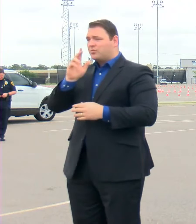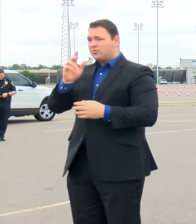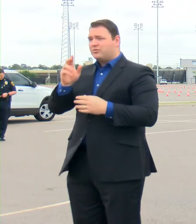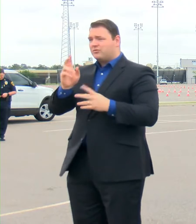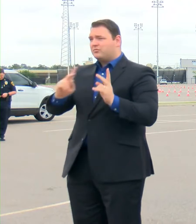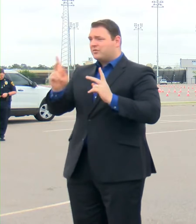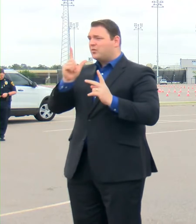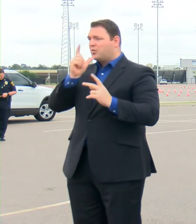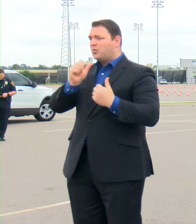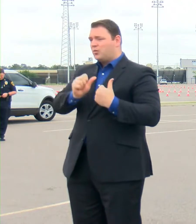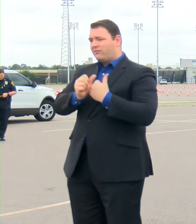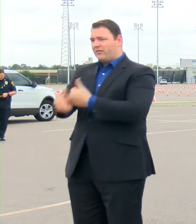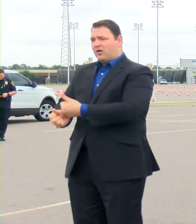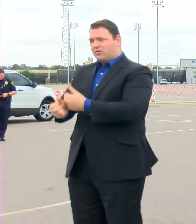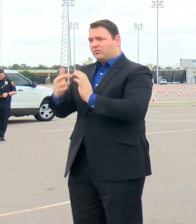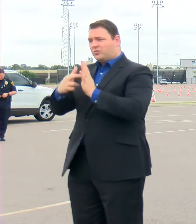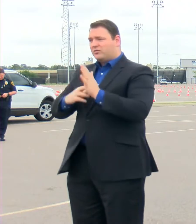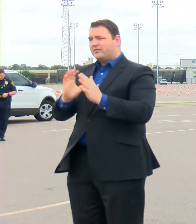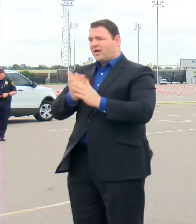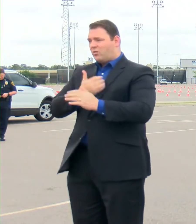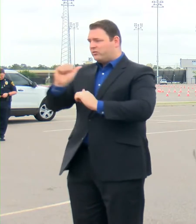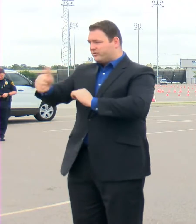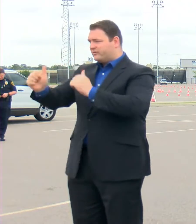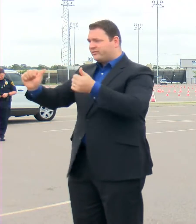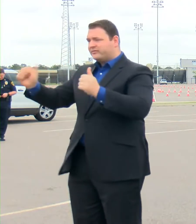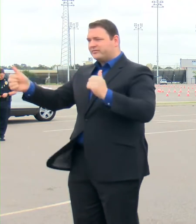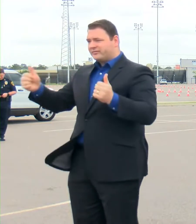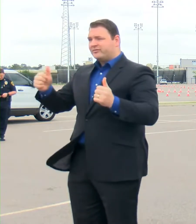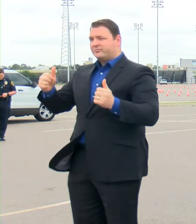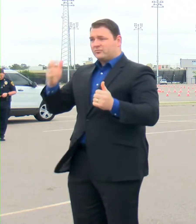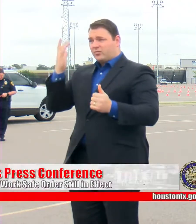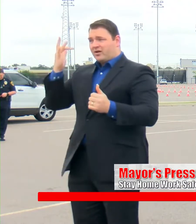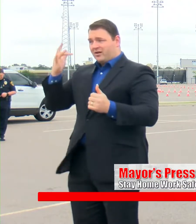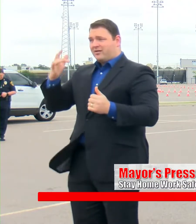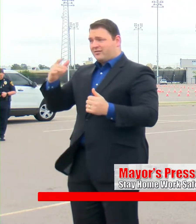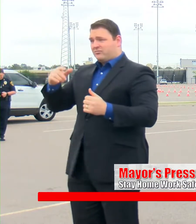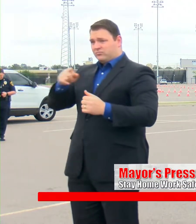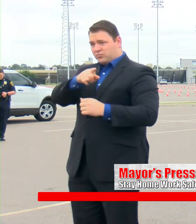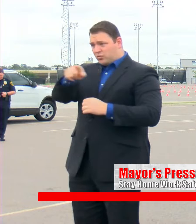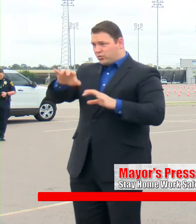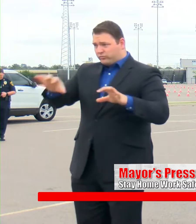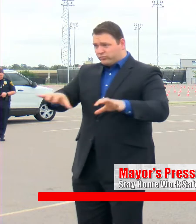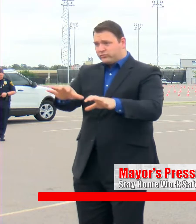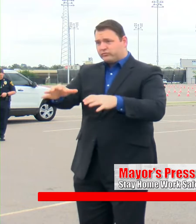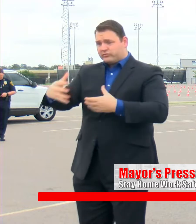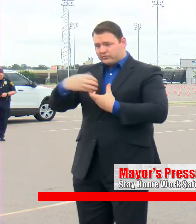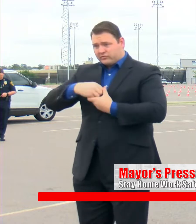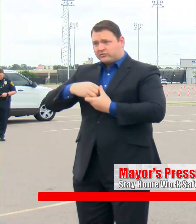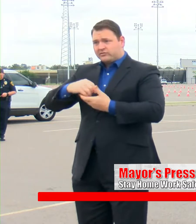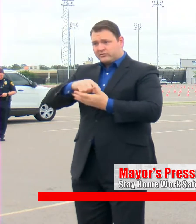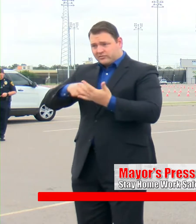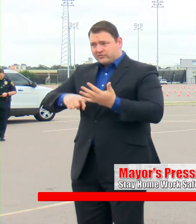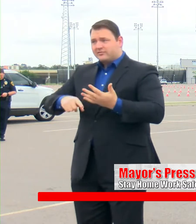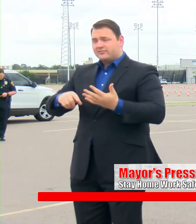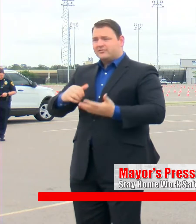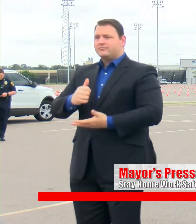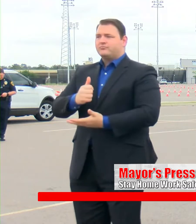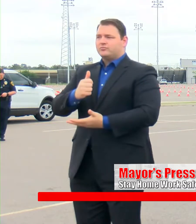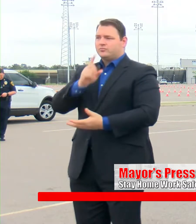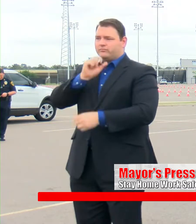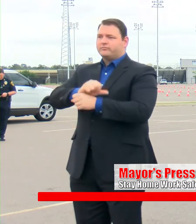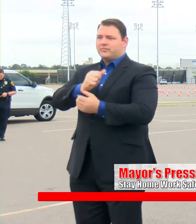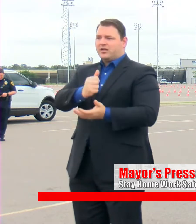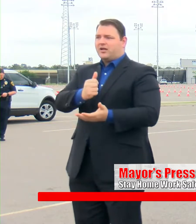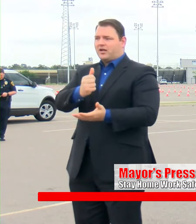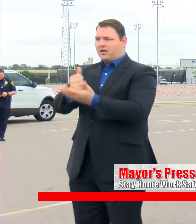but things are working. What people are doing is helping, and I want to take the opportunity to thank people for what they are doing. Let me thank